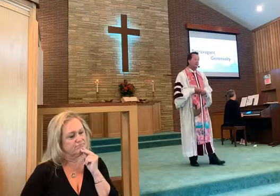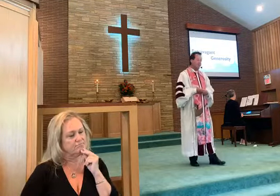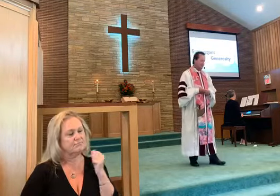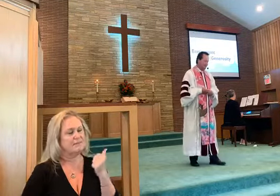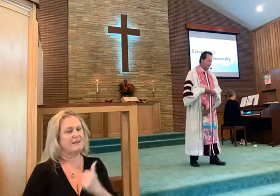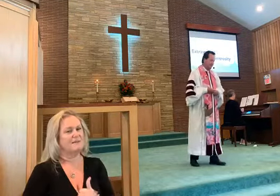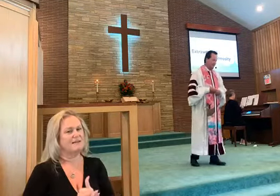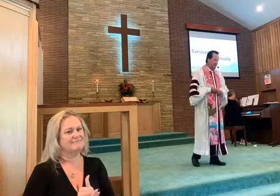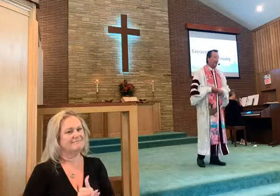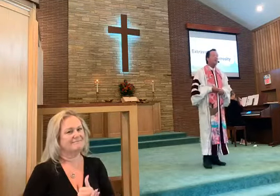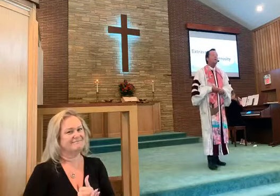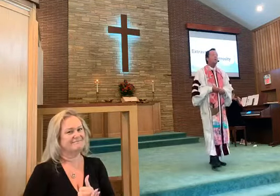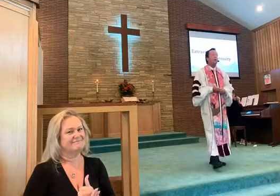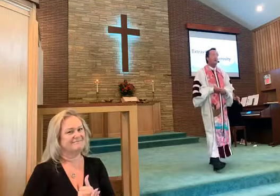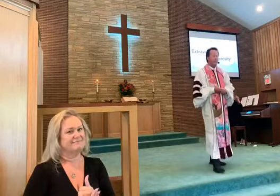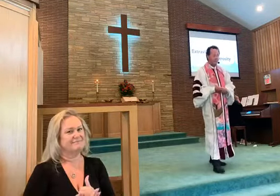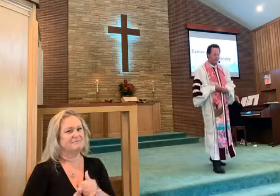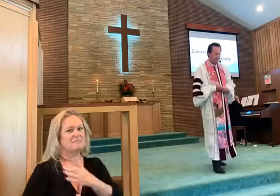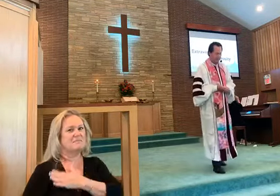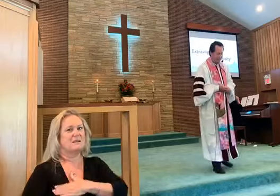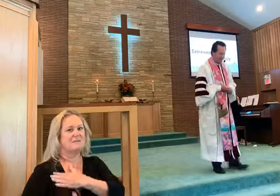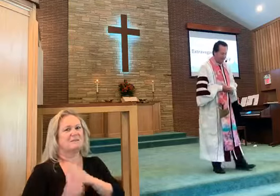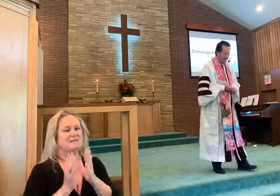Amen. Please pray with me.